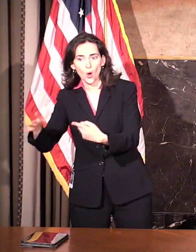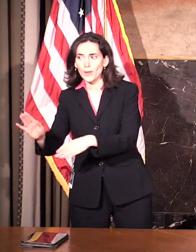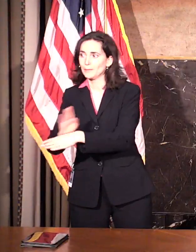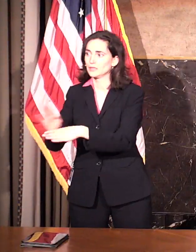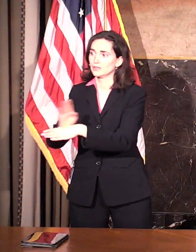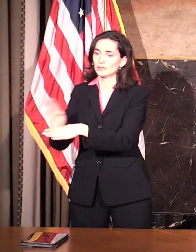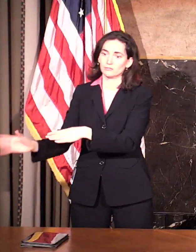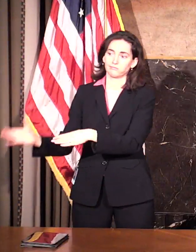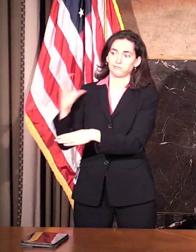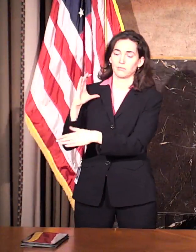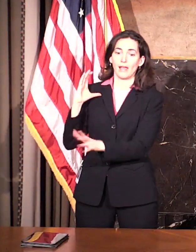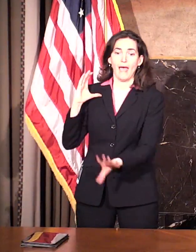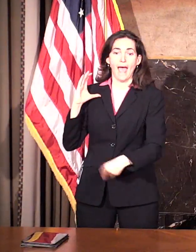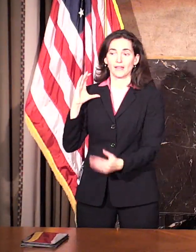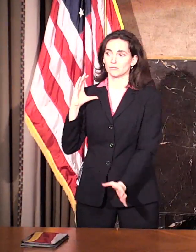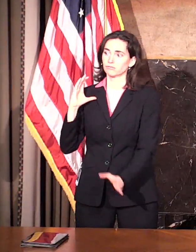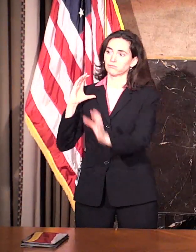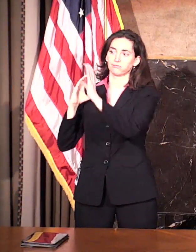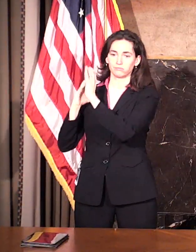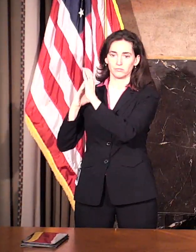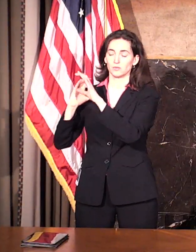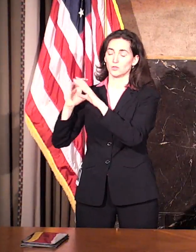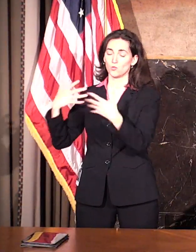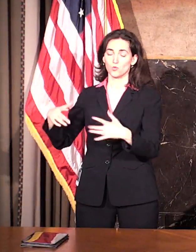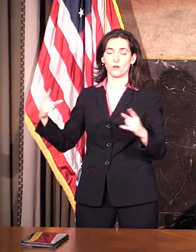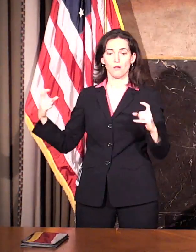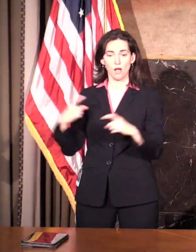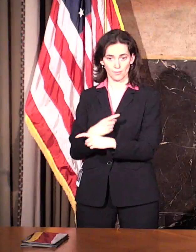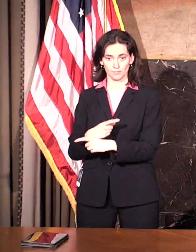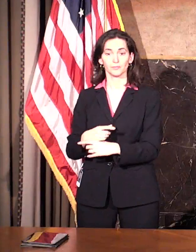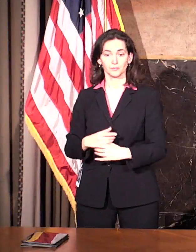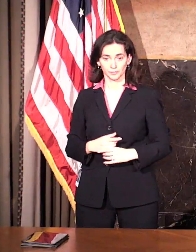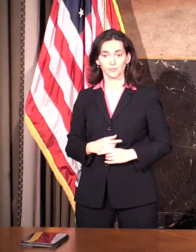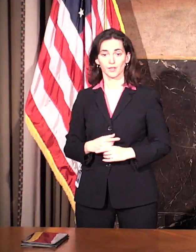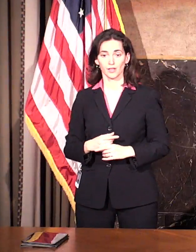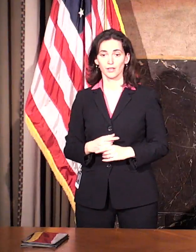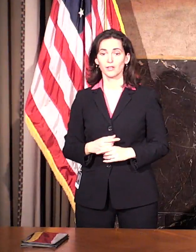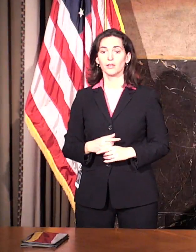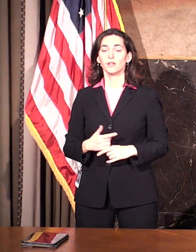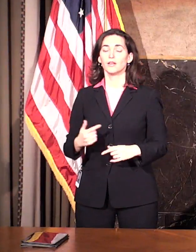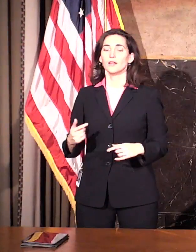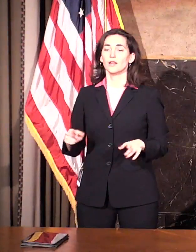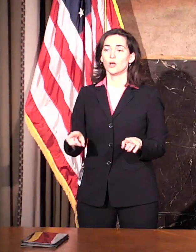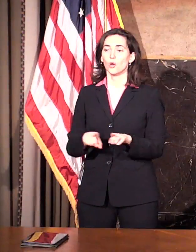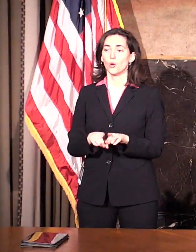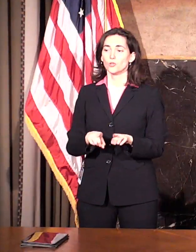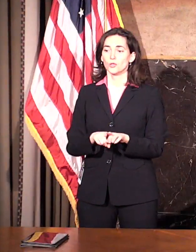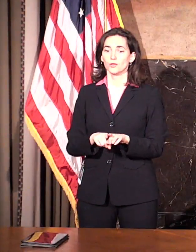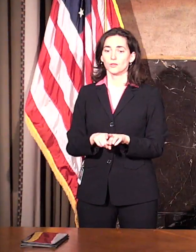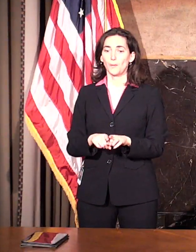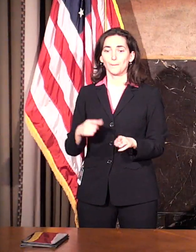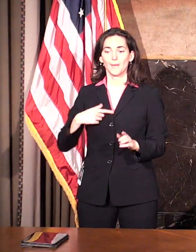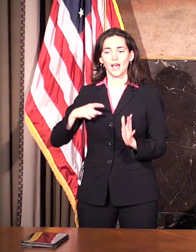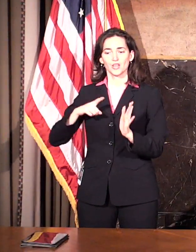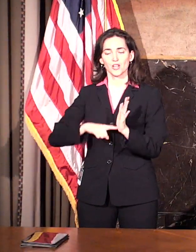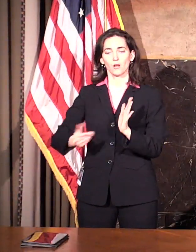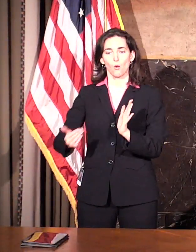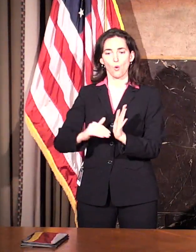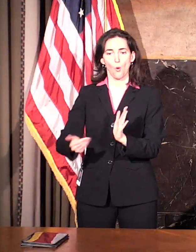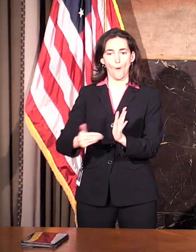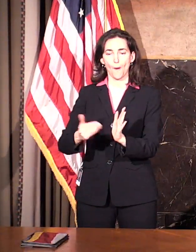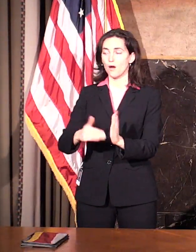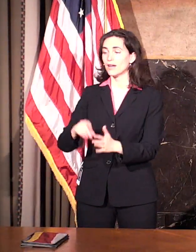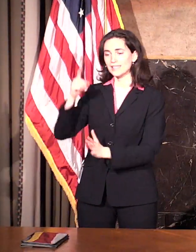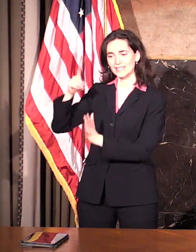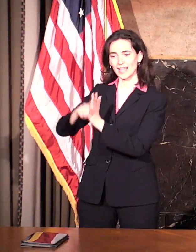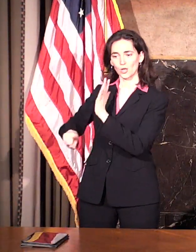doses than we've received at any point up to now. And then I checked multiple times with